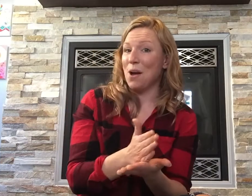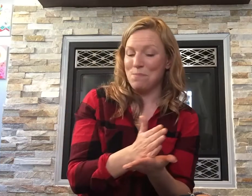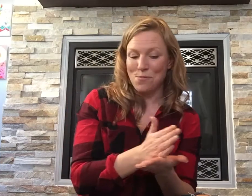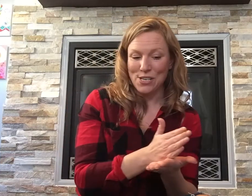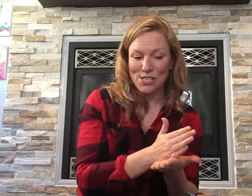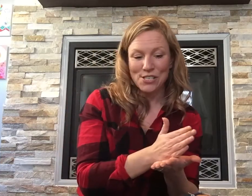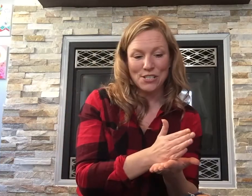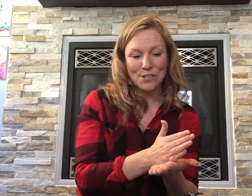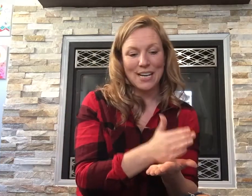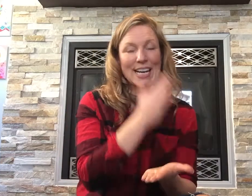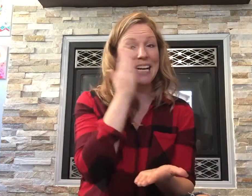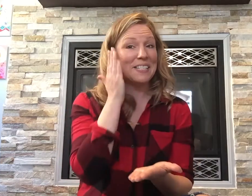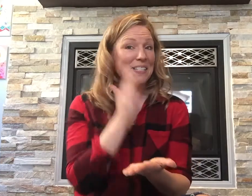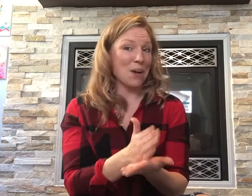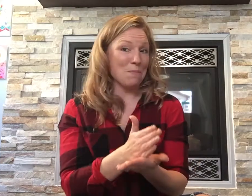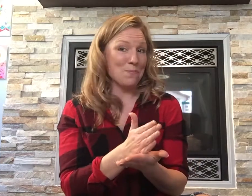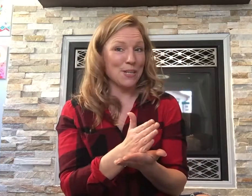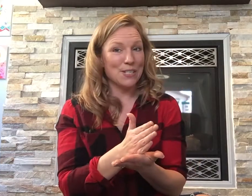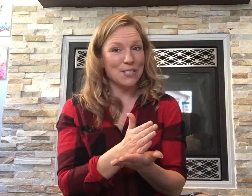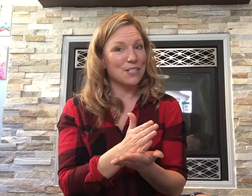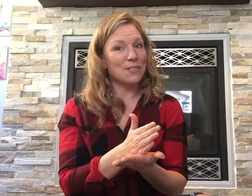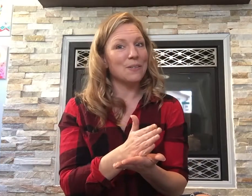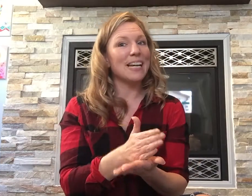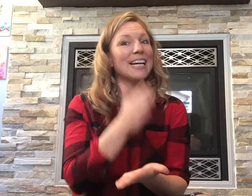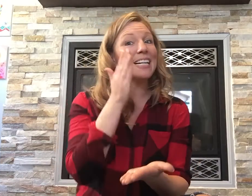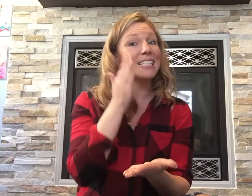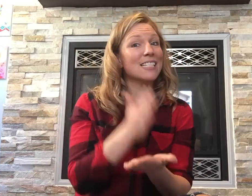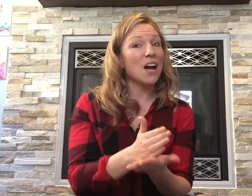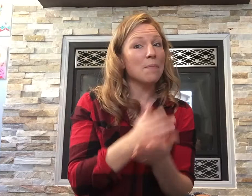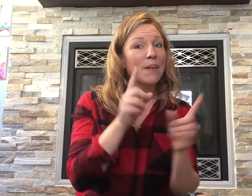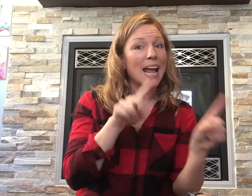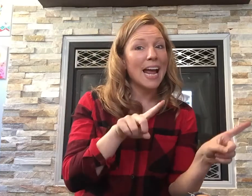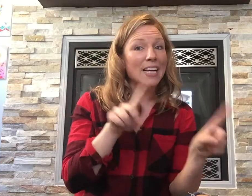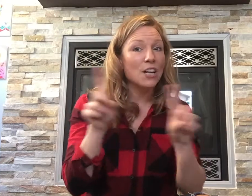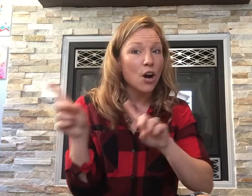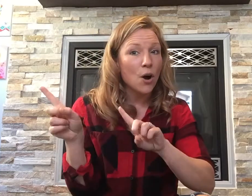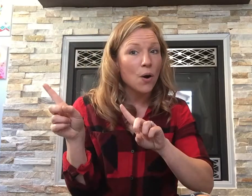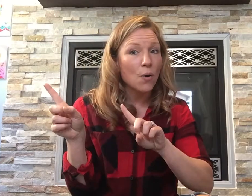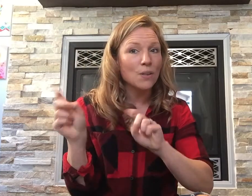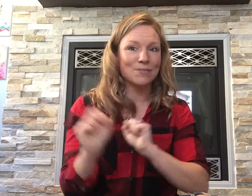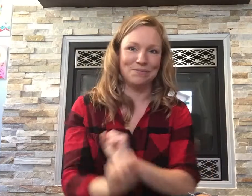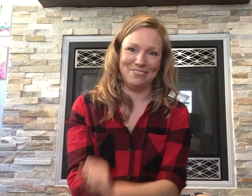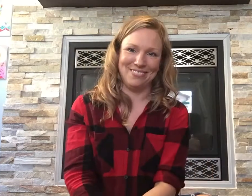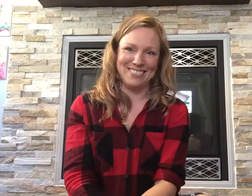stop what you're doing, stop what you're doing, stop and go.